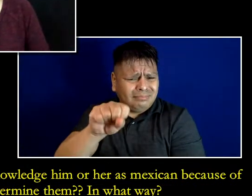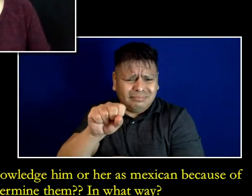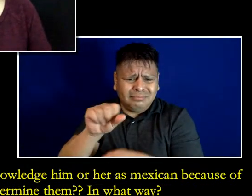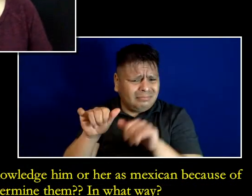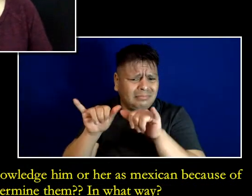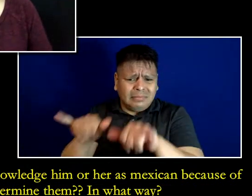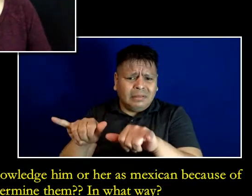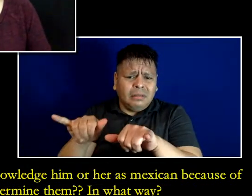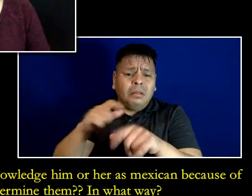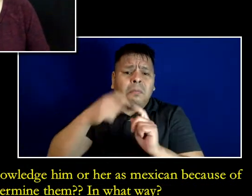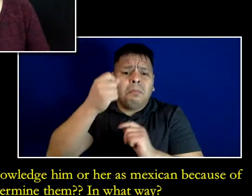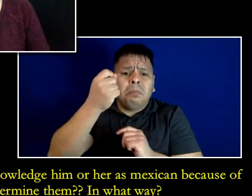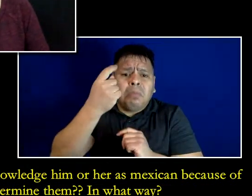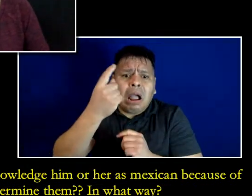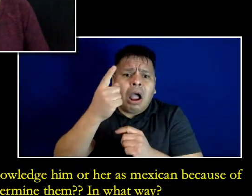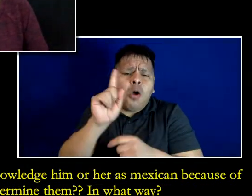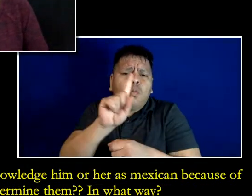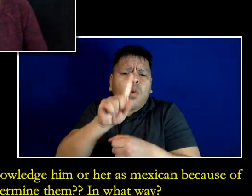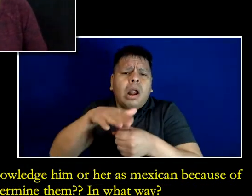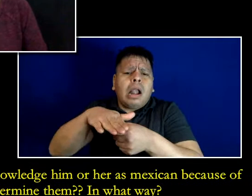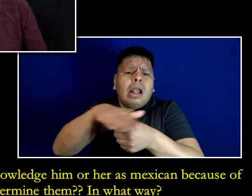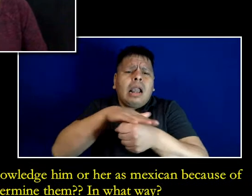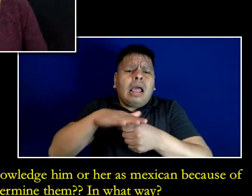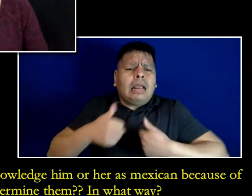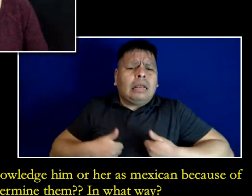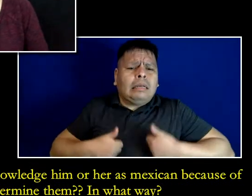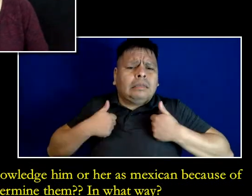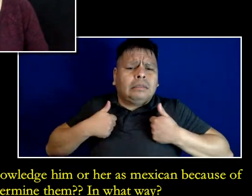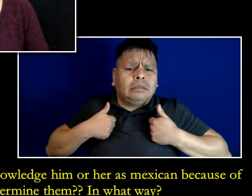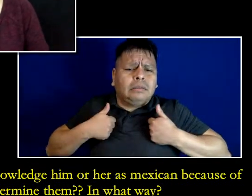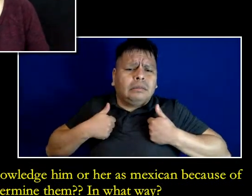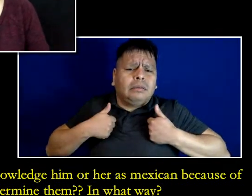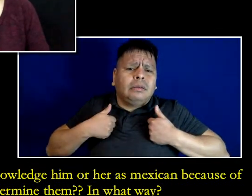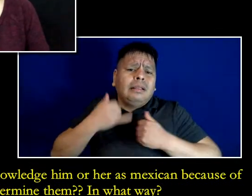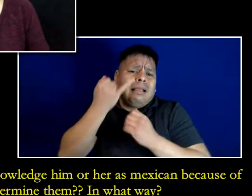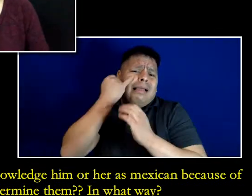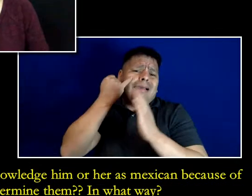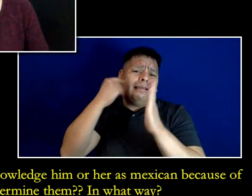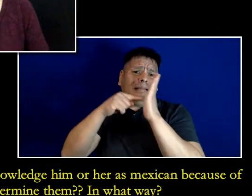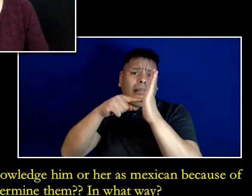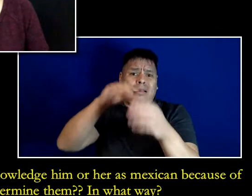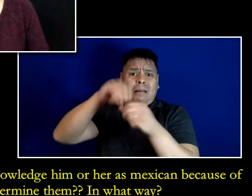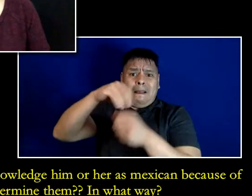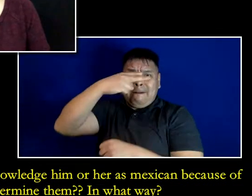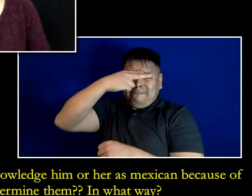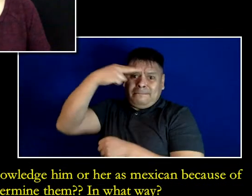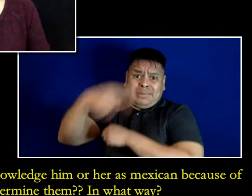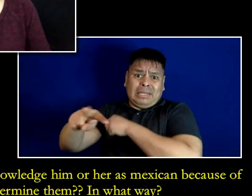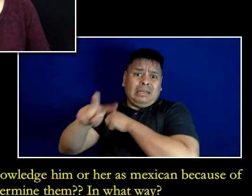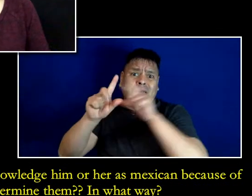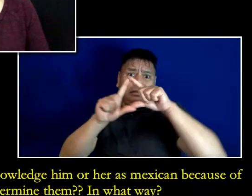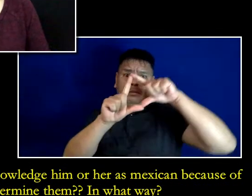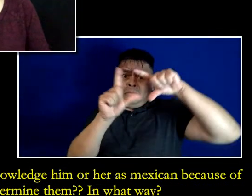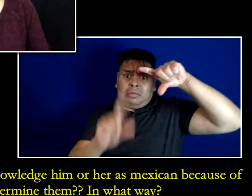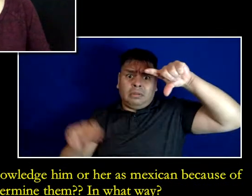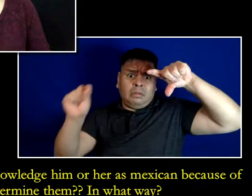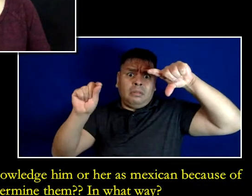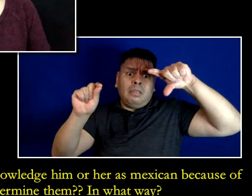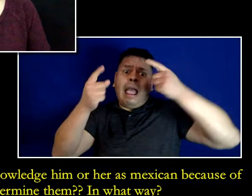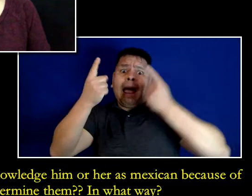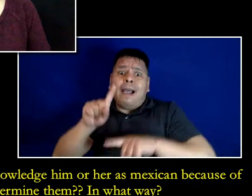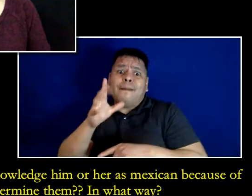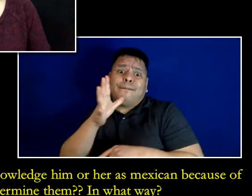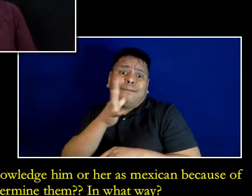Right. I think that child would still be able to be called a Mexican Now, depending on the area where you